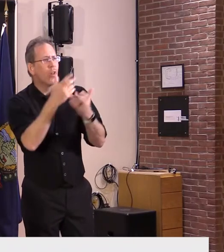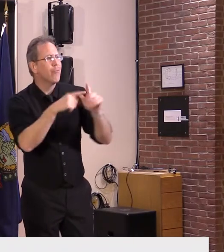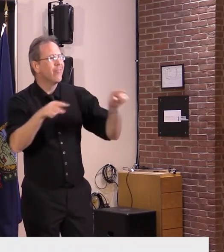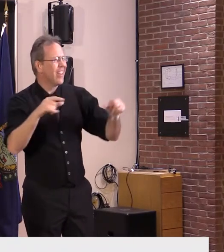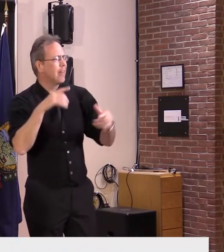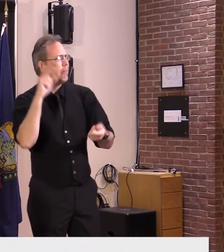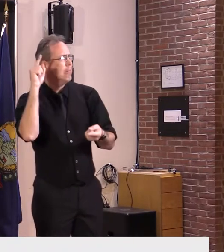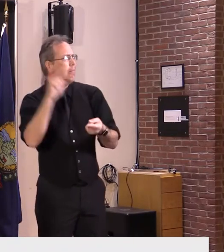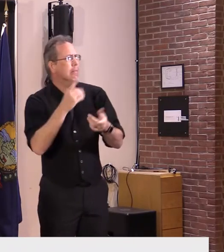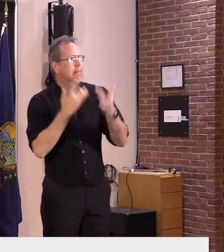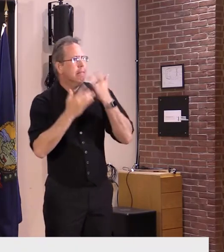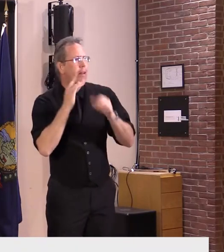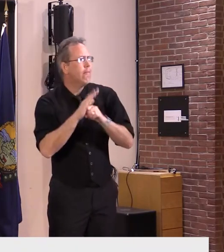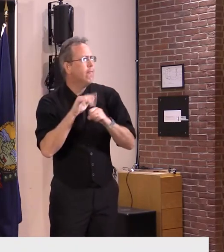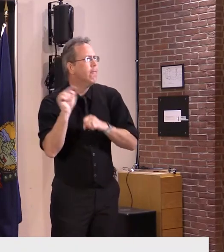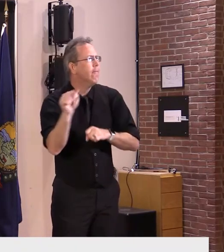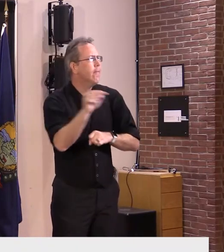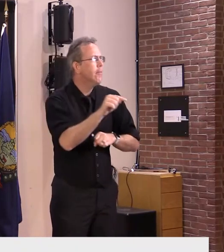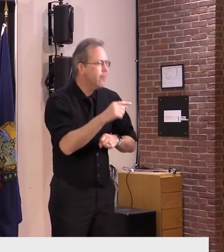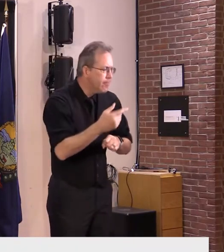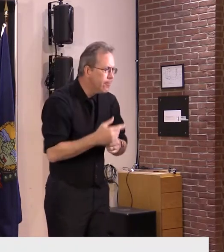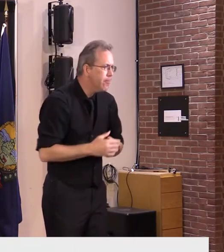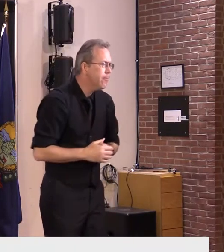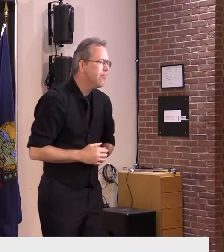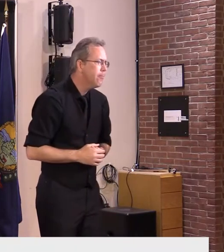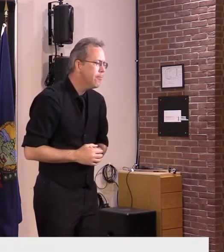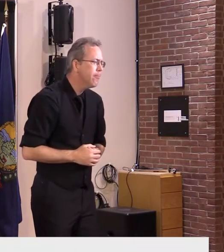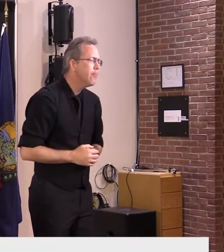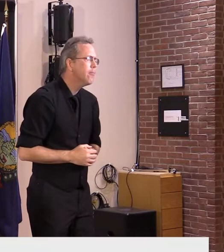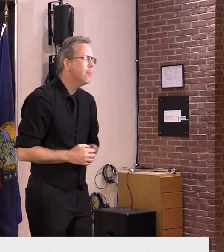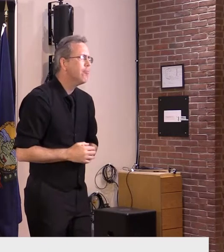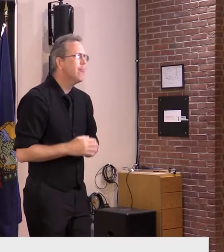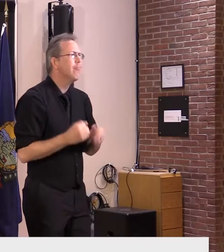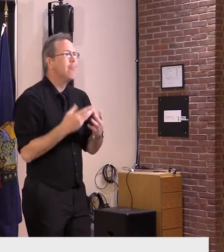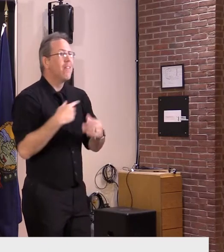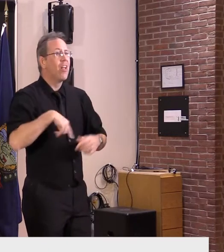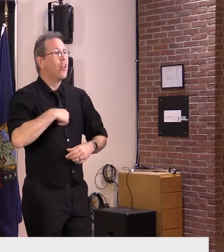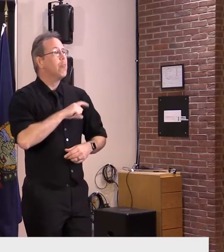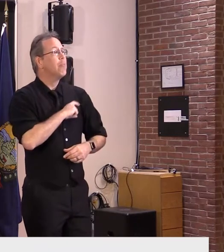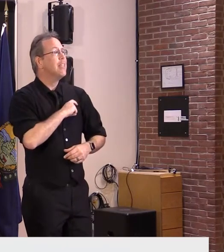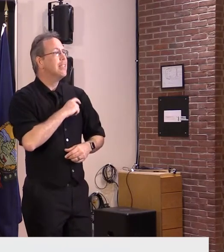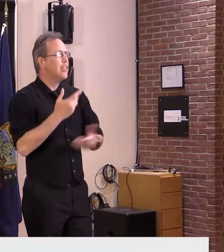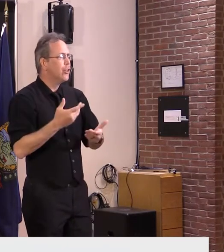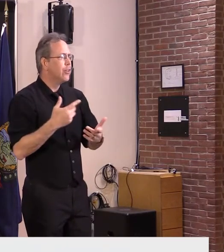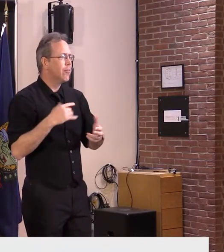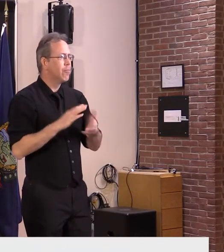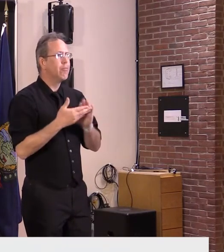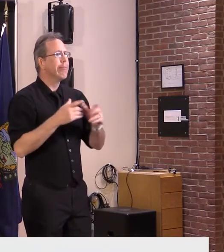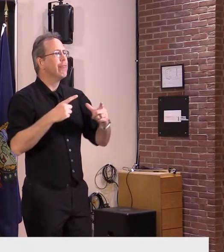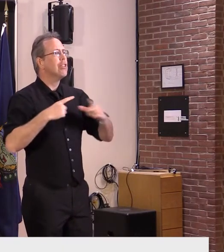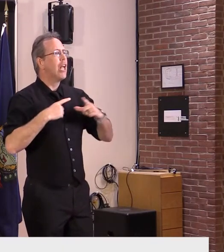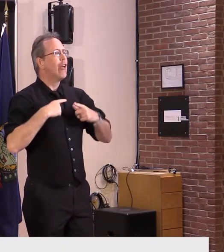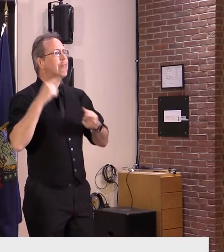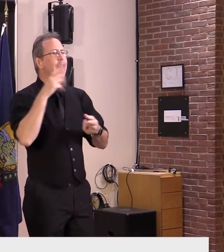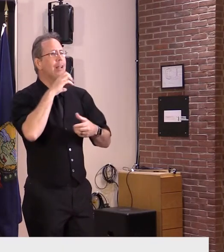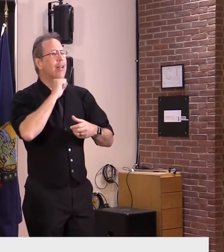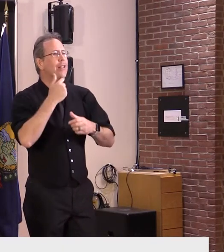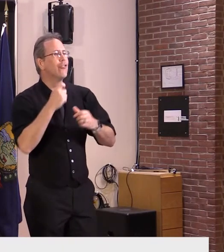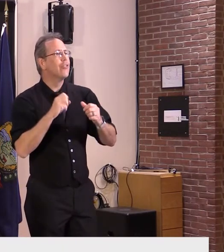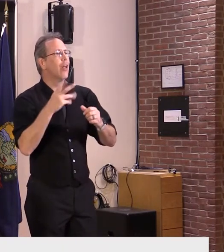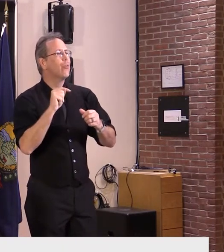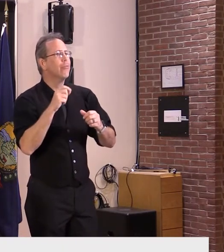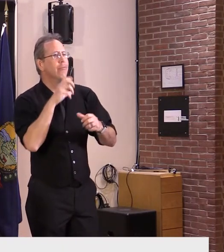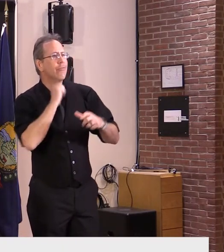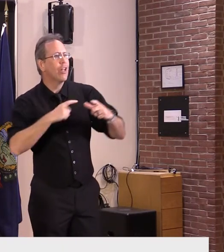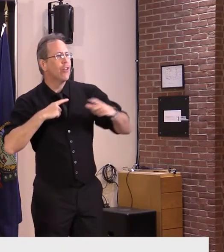we're aging, or a lot of our law enforcement are retiring, and we aren't getting as